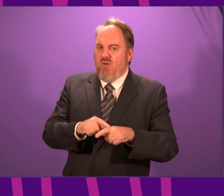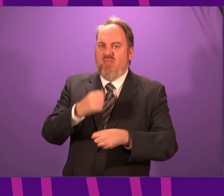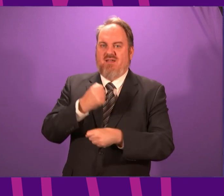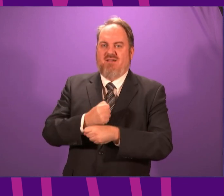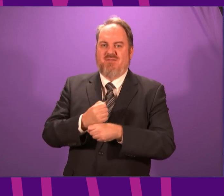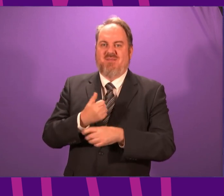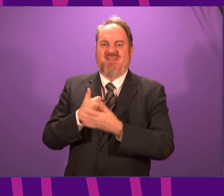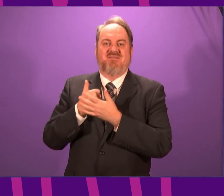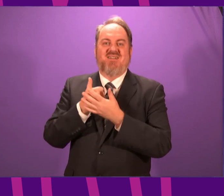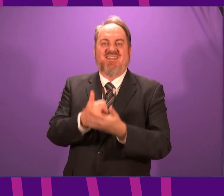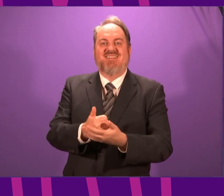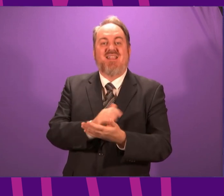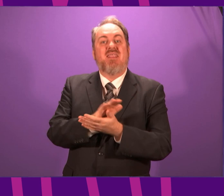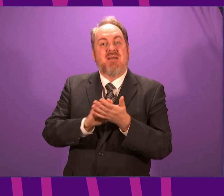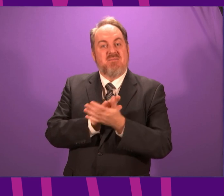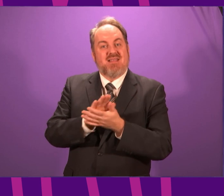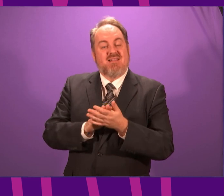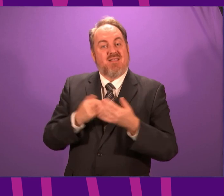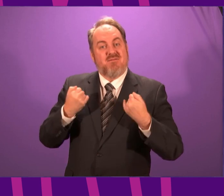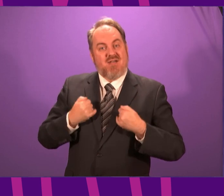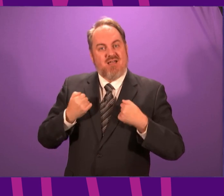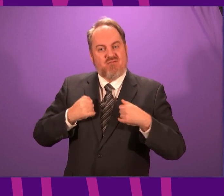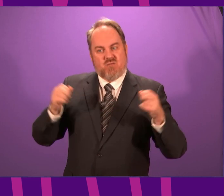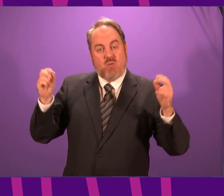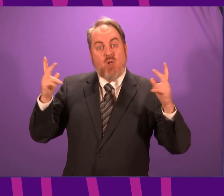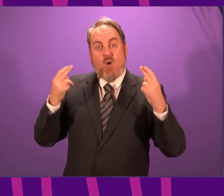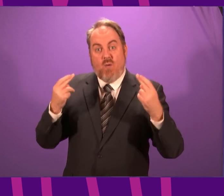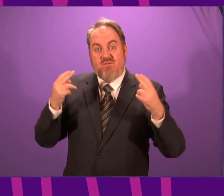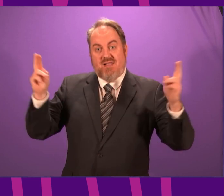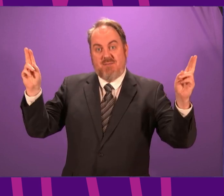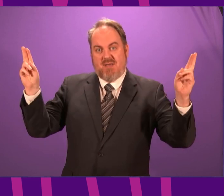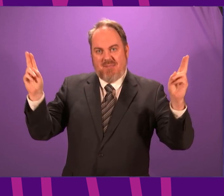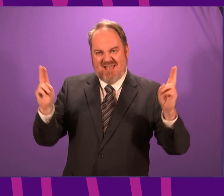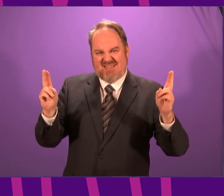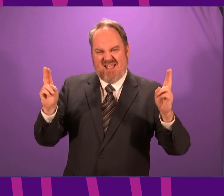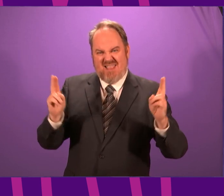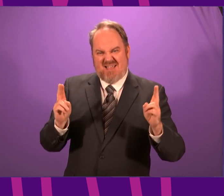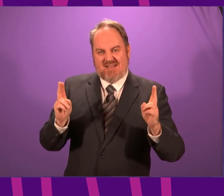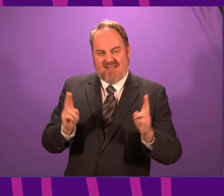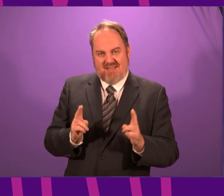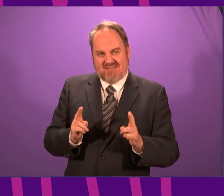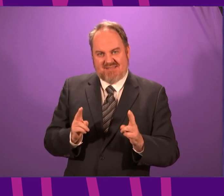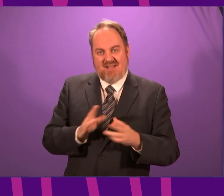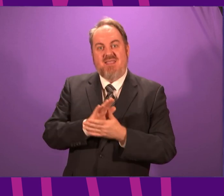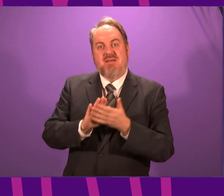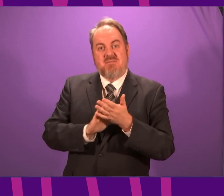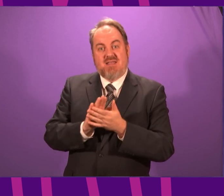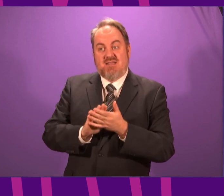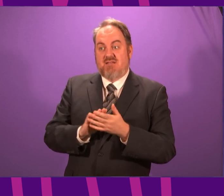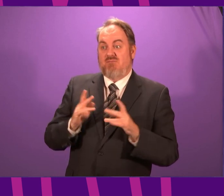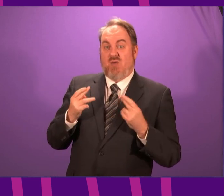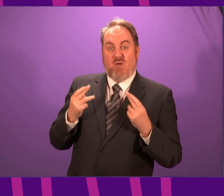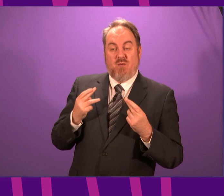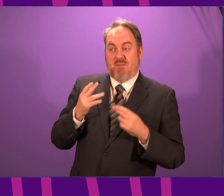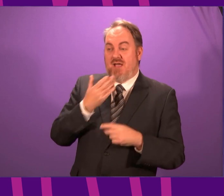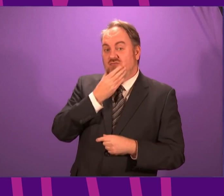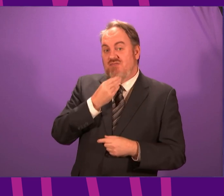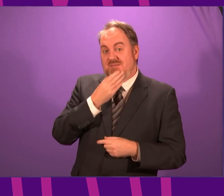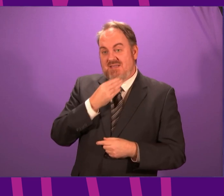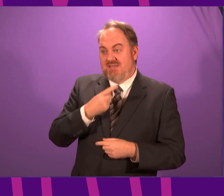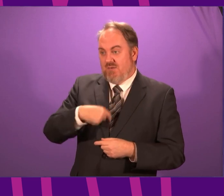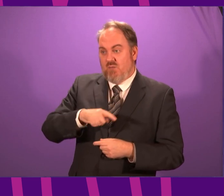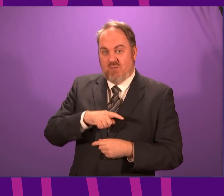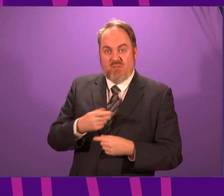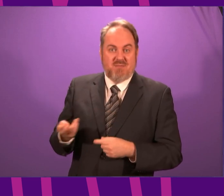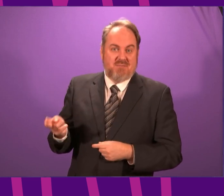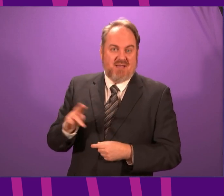enough levels that opens the door to that normality. And I think it would be good, as members are doing, for all of us to continually come together behind that